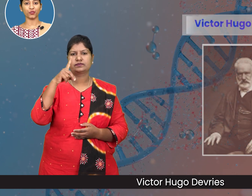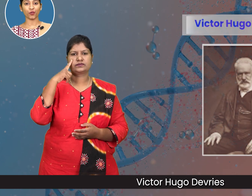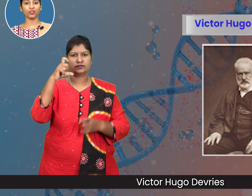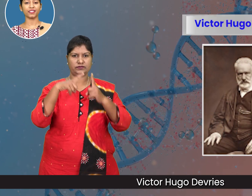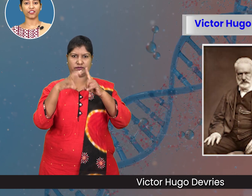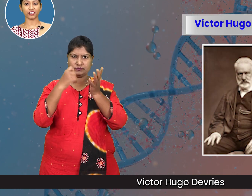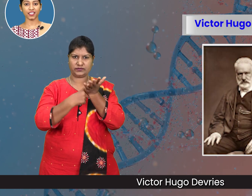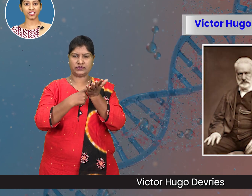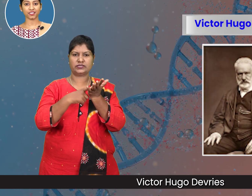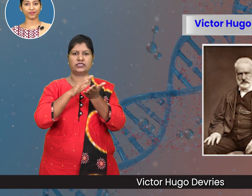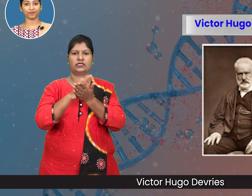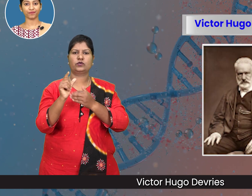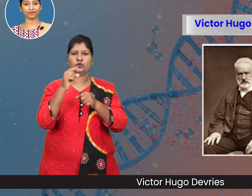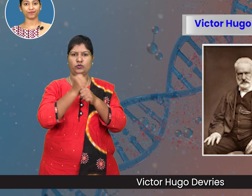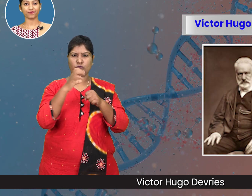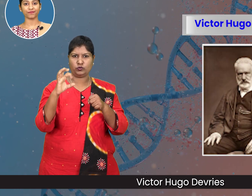Victor Hugo de Vries